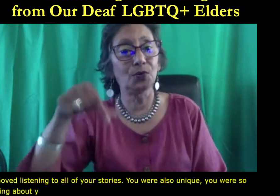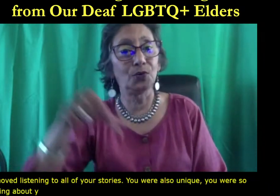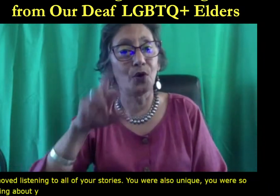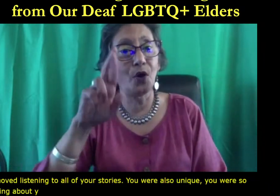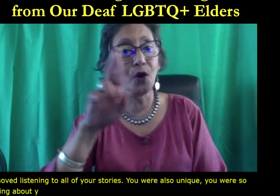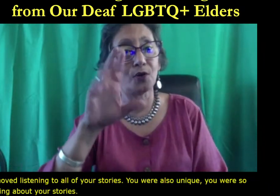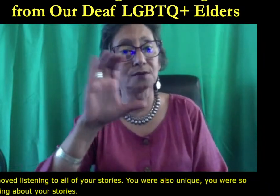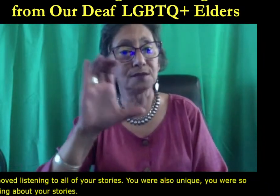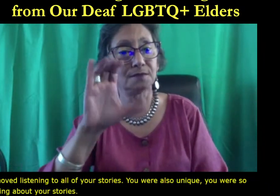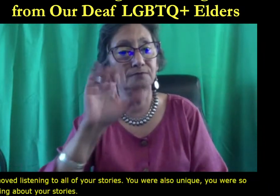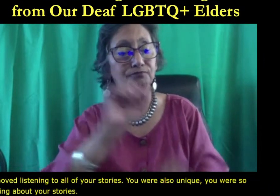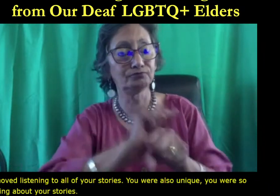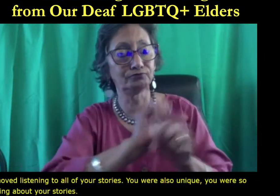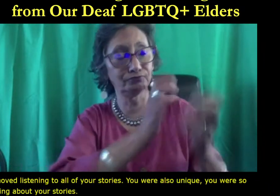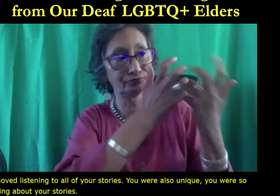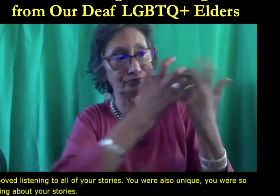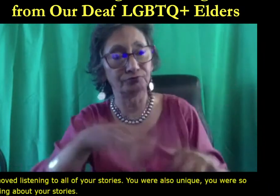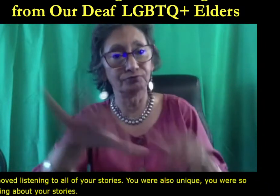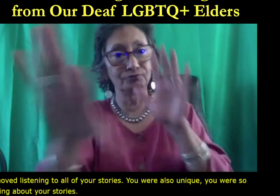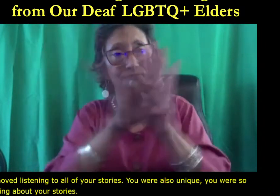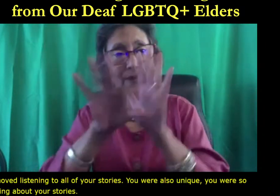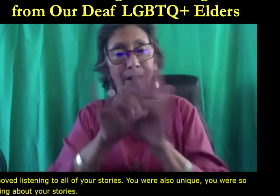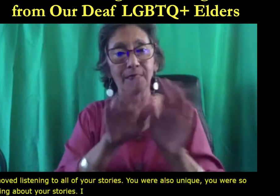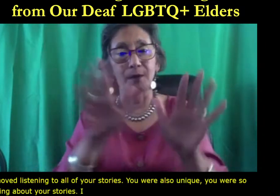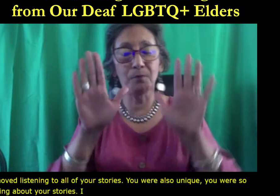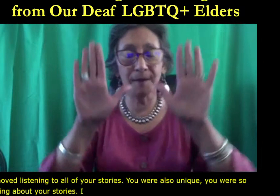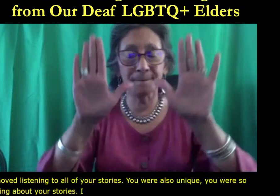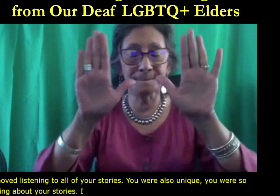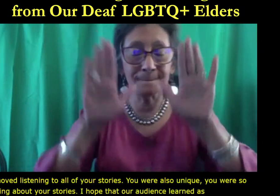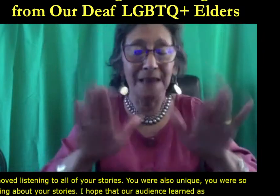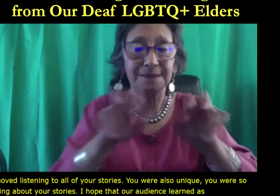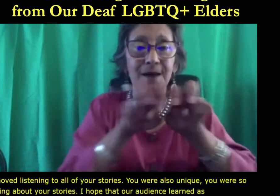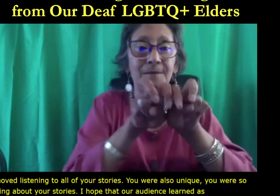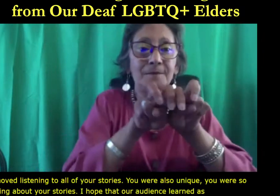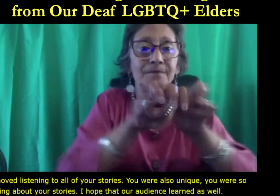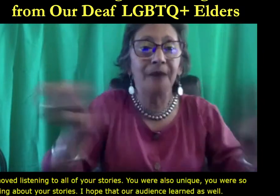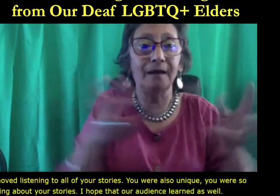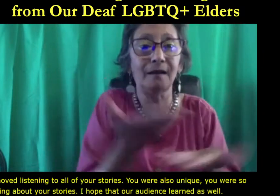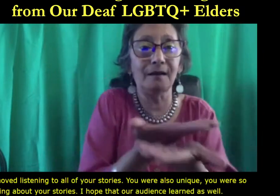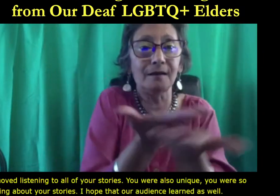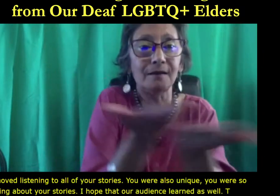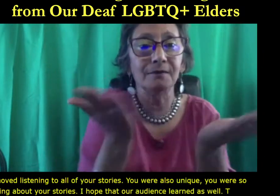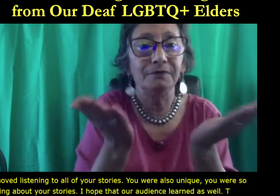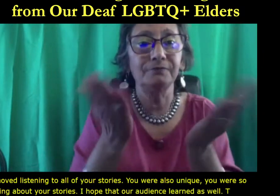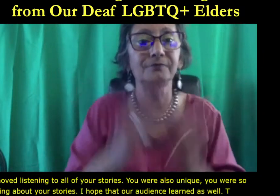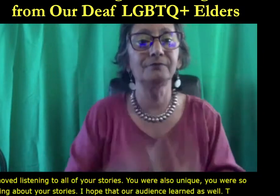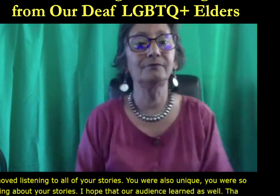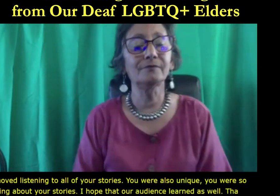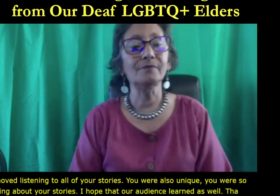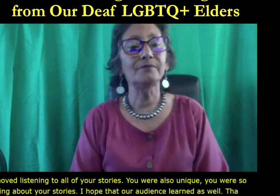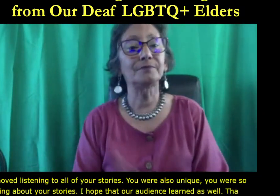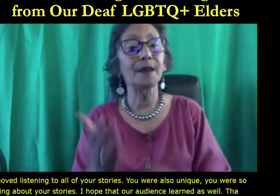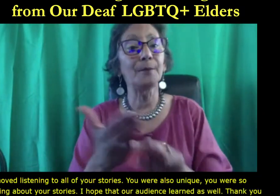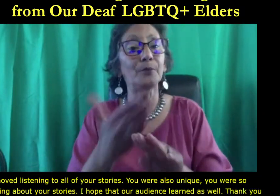DQRC for coordinating everything. It was an amazing panel.